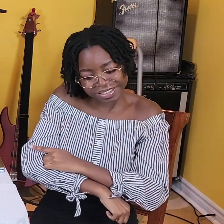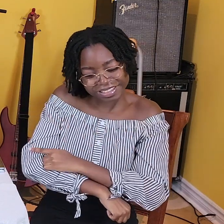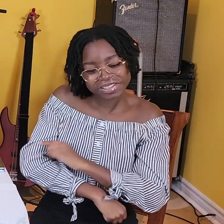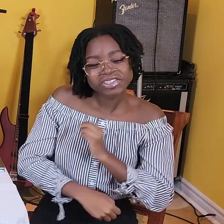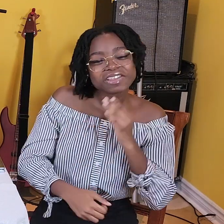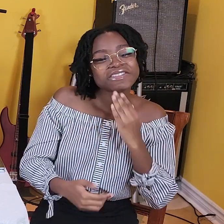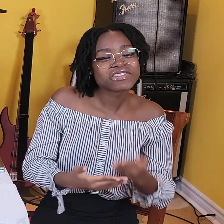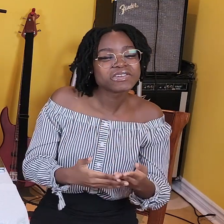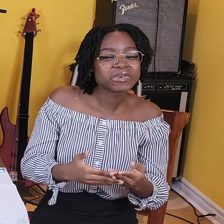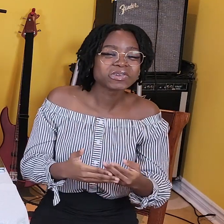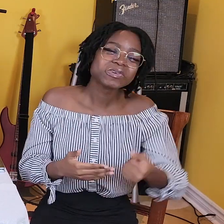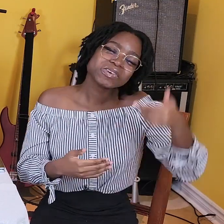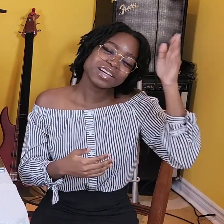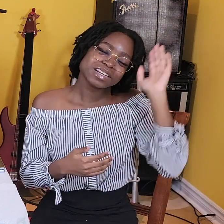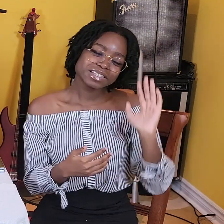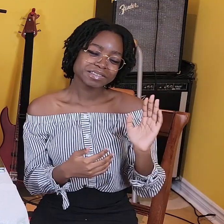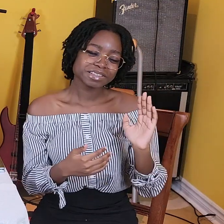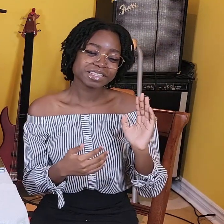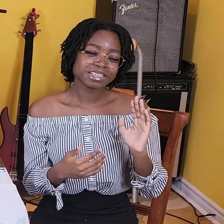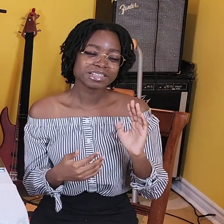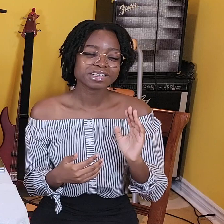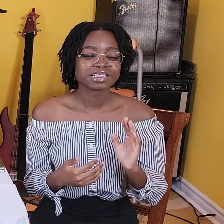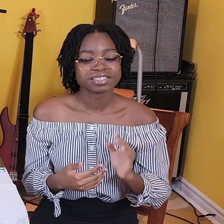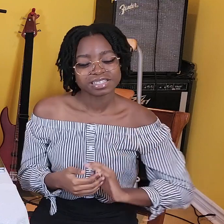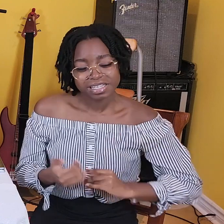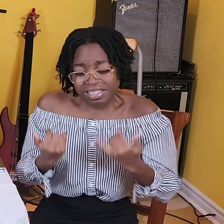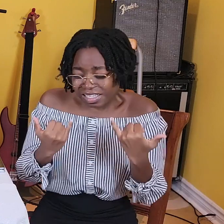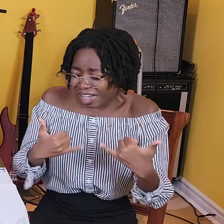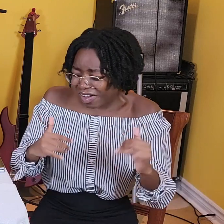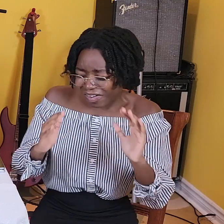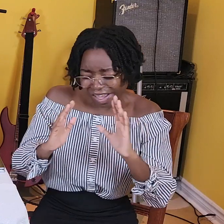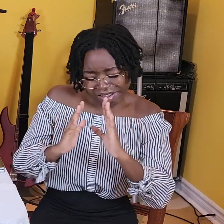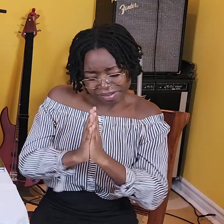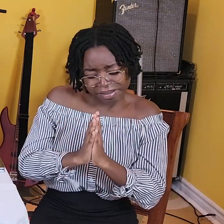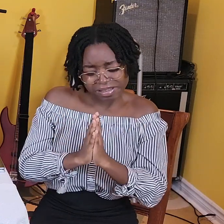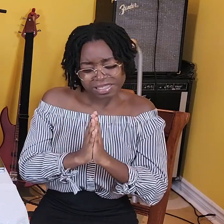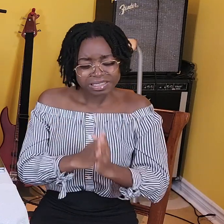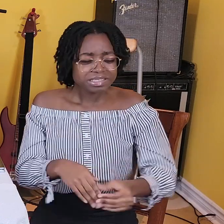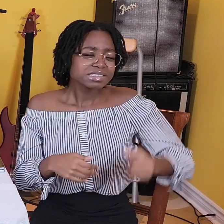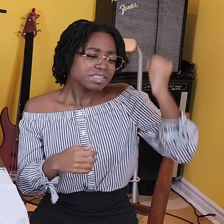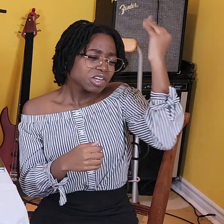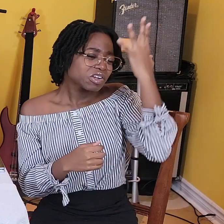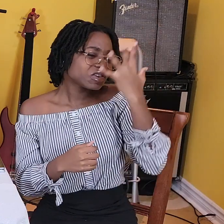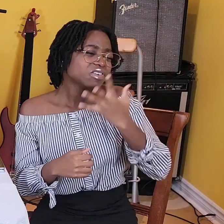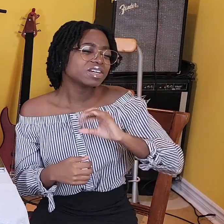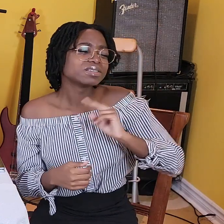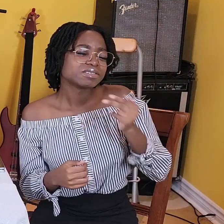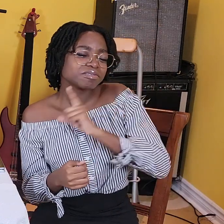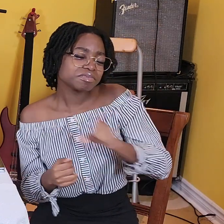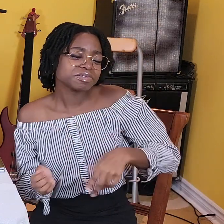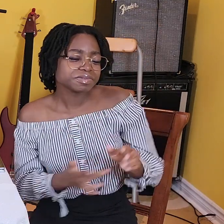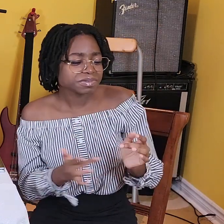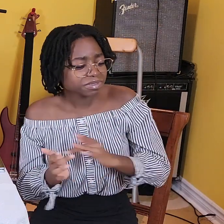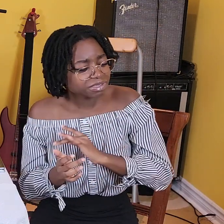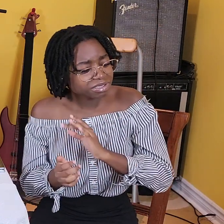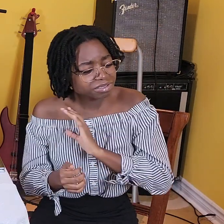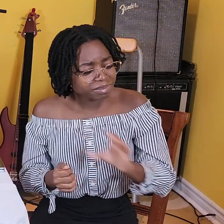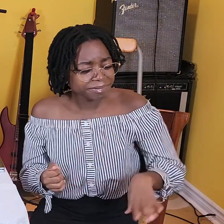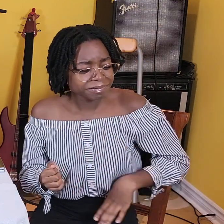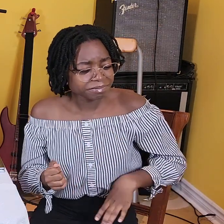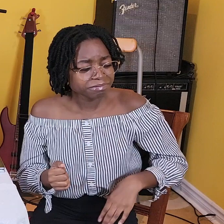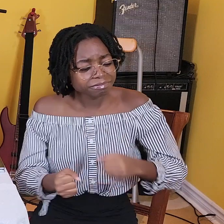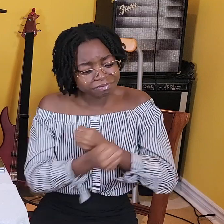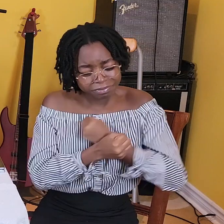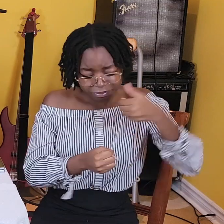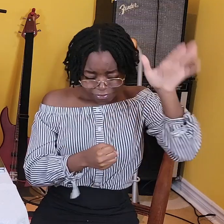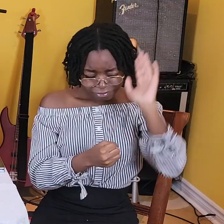God. And now as we receive the benediction, we say, Lord God, may the grace of our Lord Jesus Christ, the love of God and the